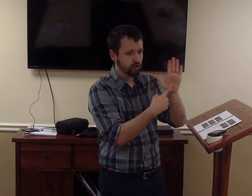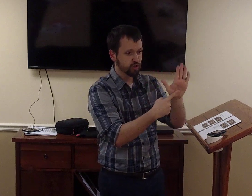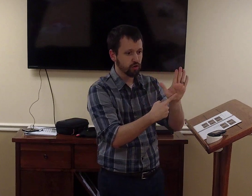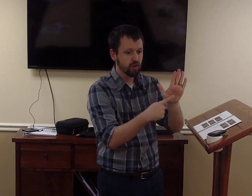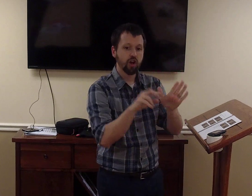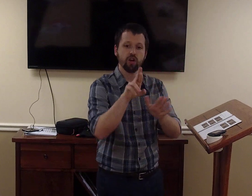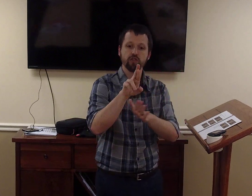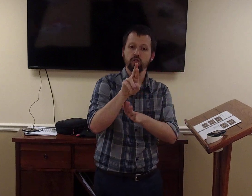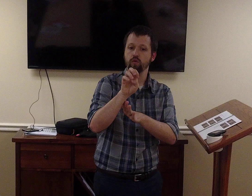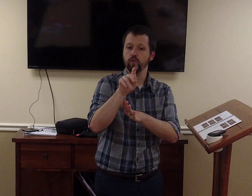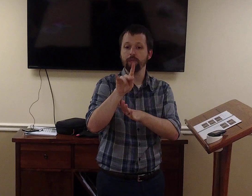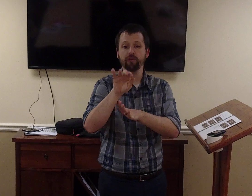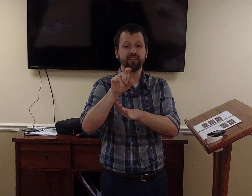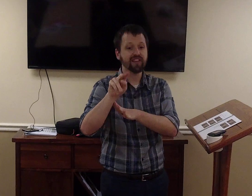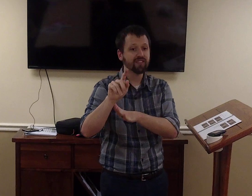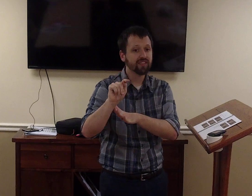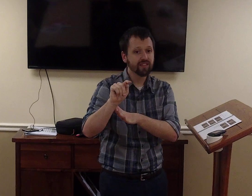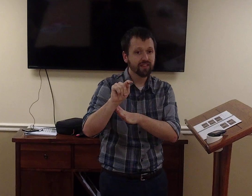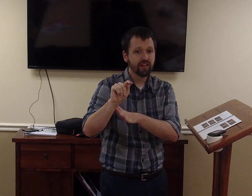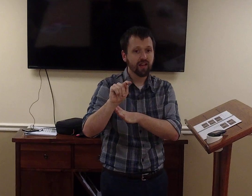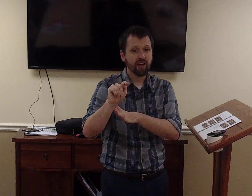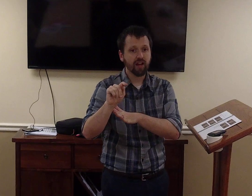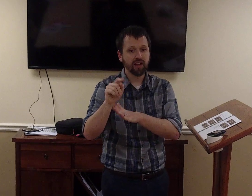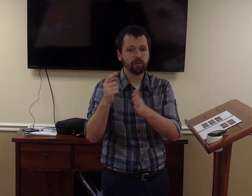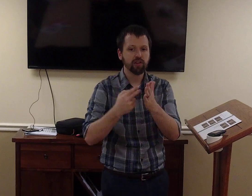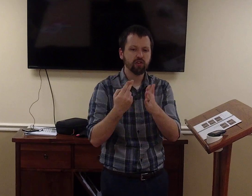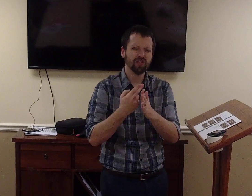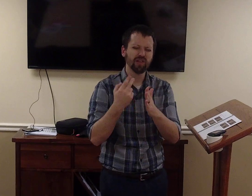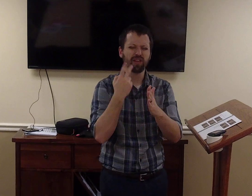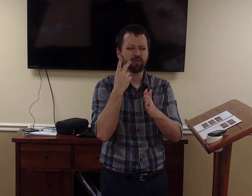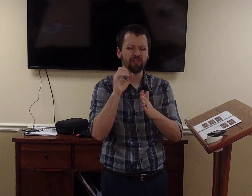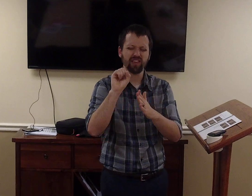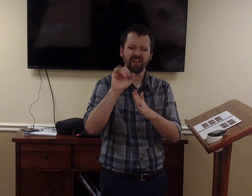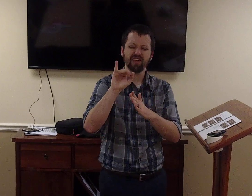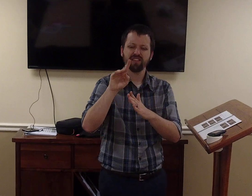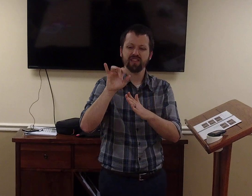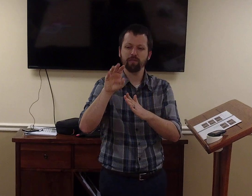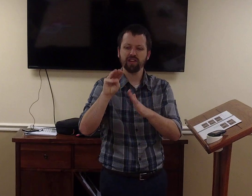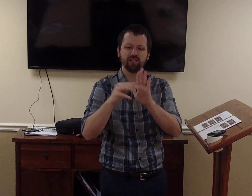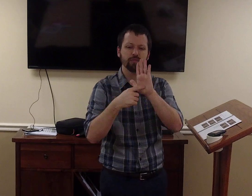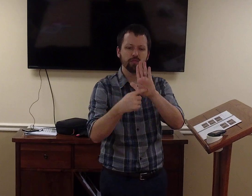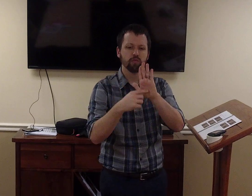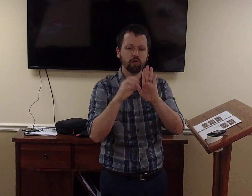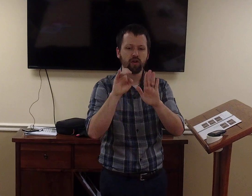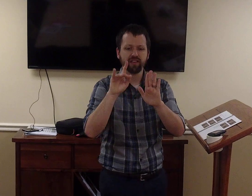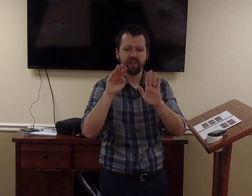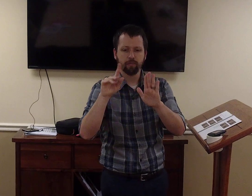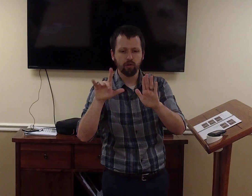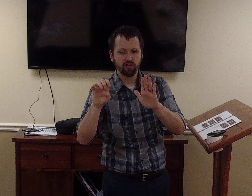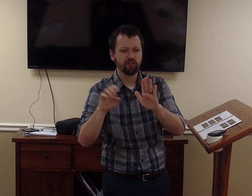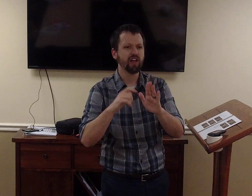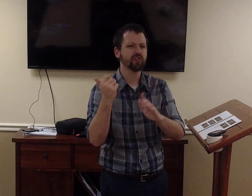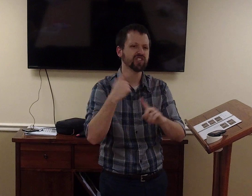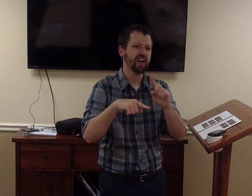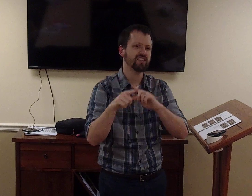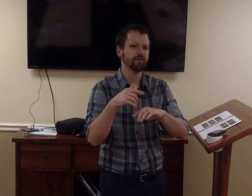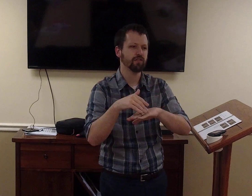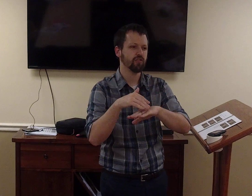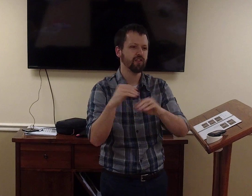Show. Also represent. It can be used. Sometimes you'll see symbolism or example. There's other signs. Sometimes you'll see the